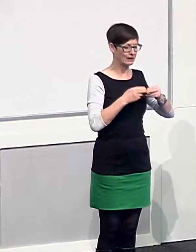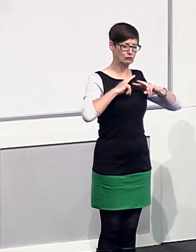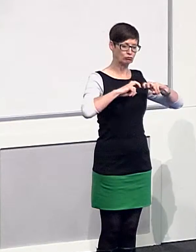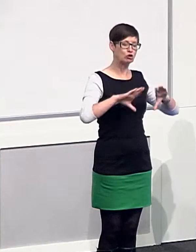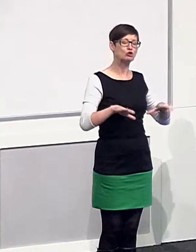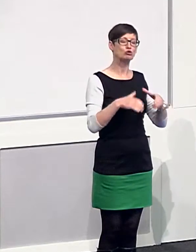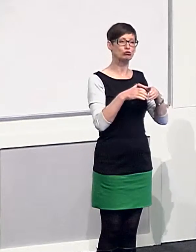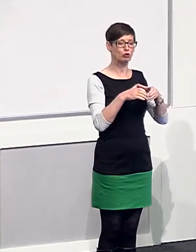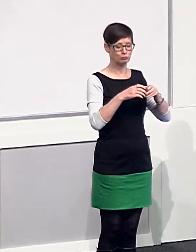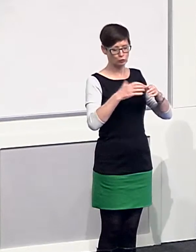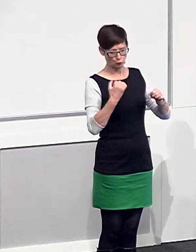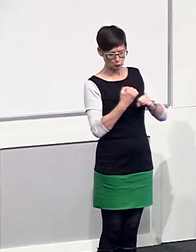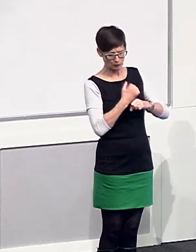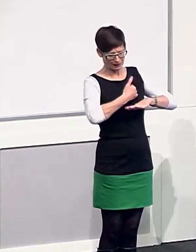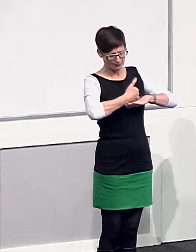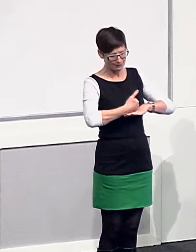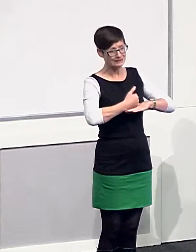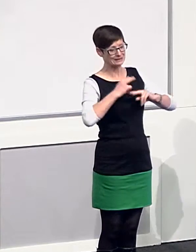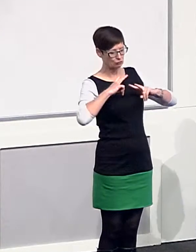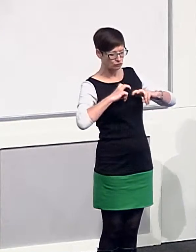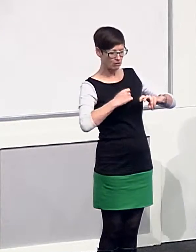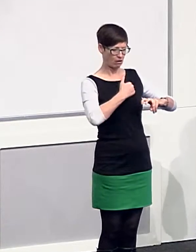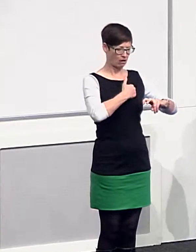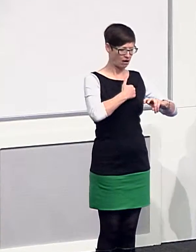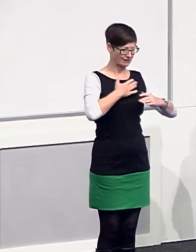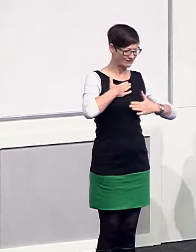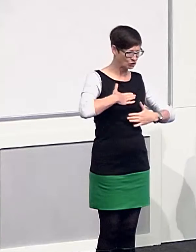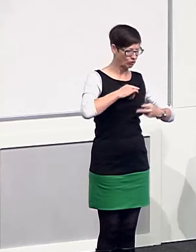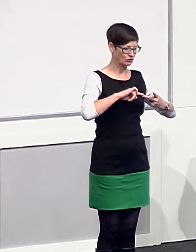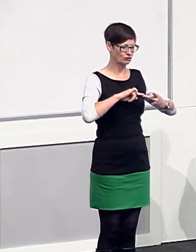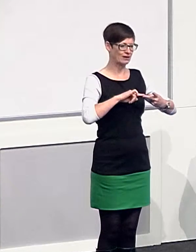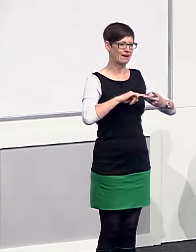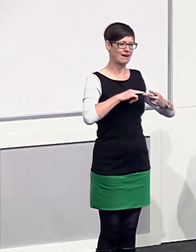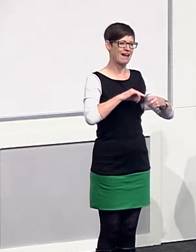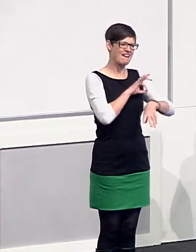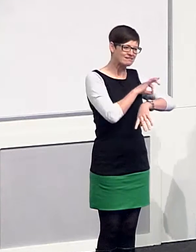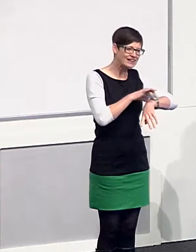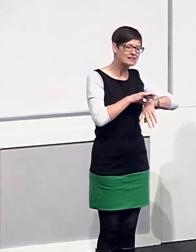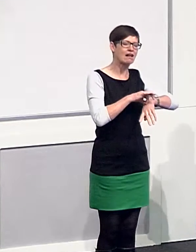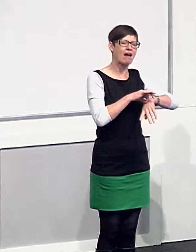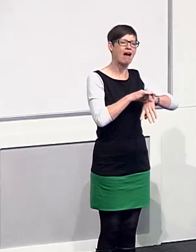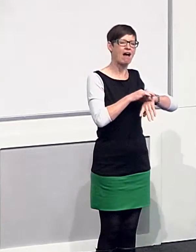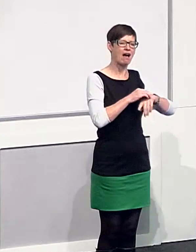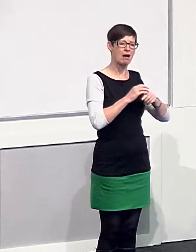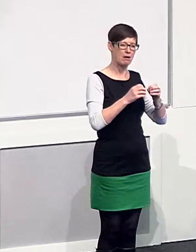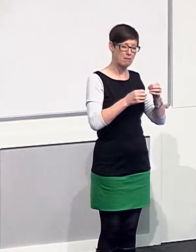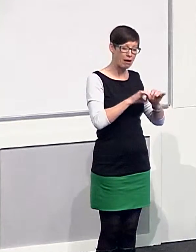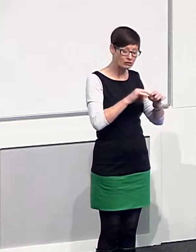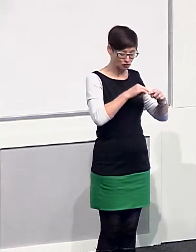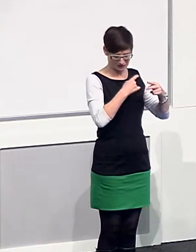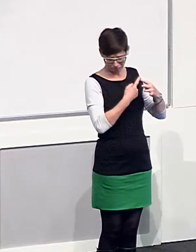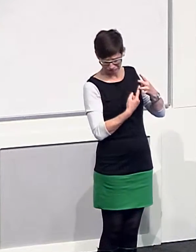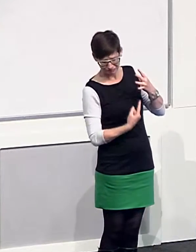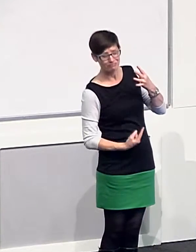conducting basic research on cardiac physiology, vascular biology, pathophysiology of stroke,